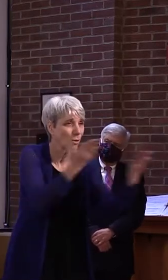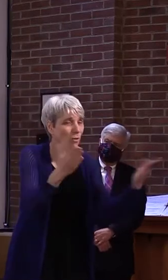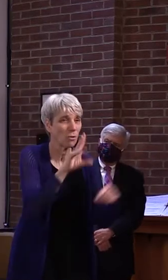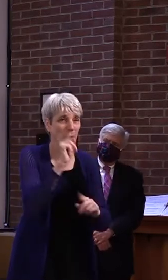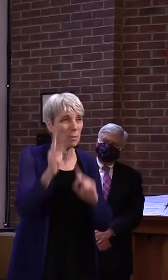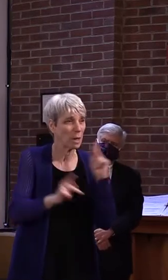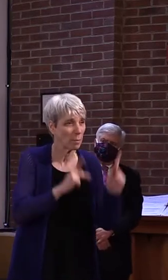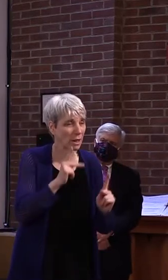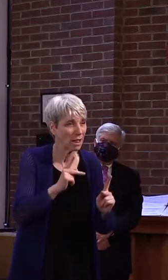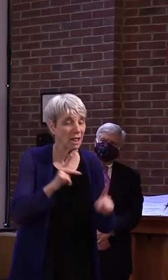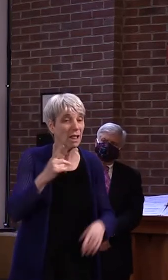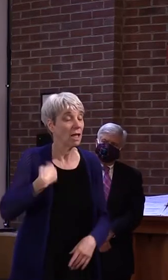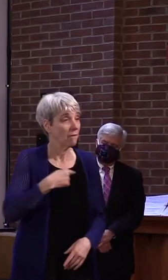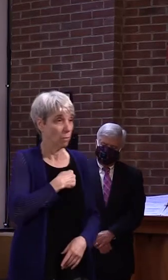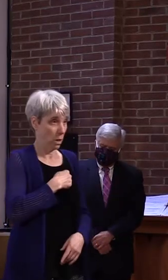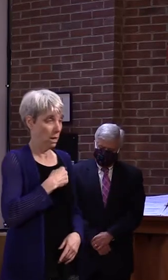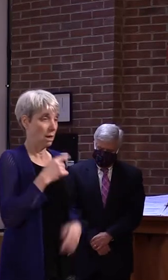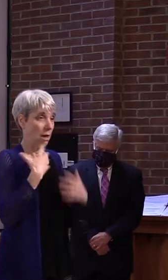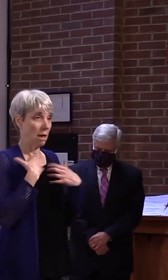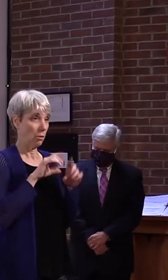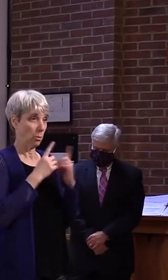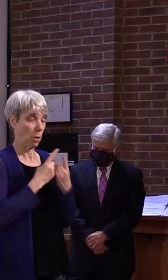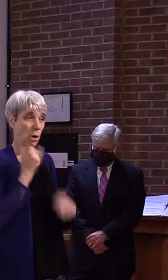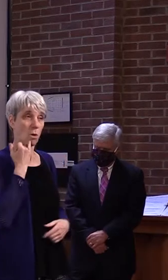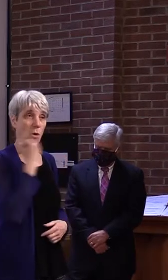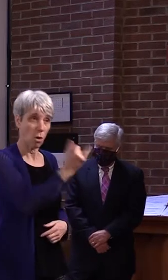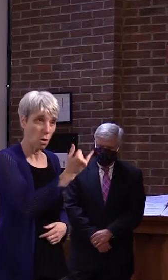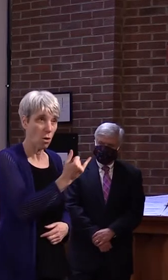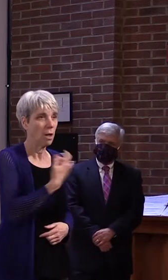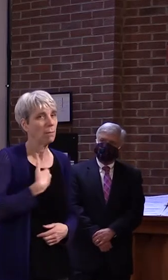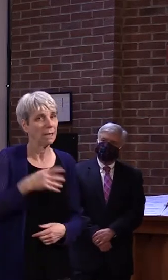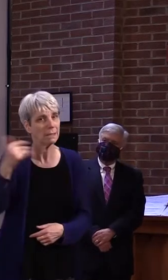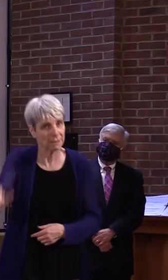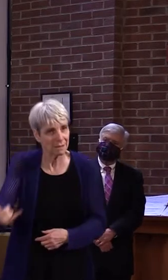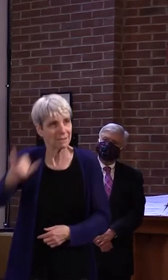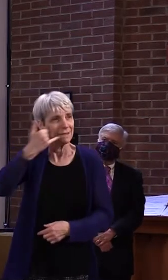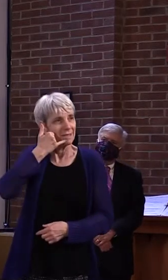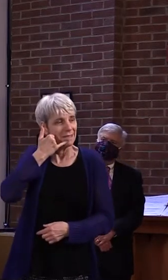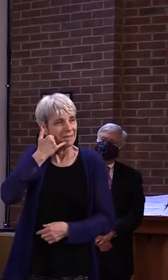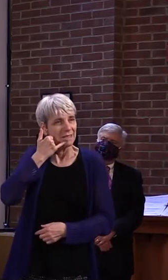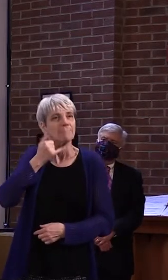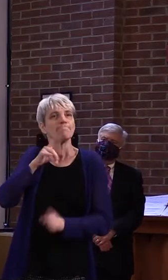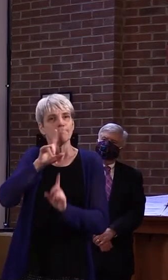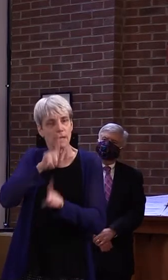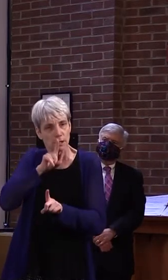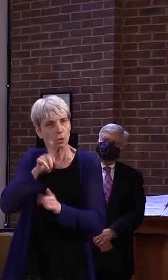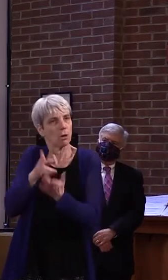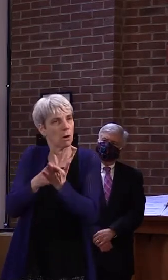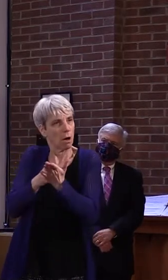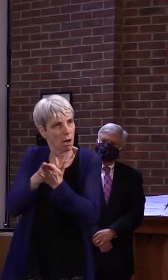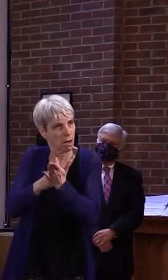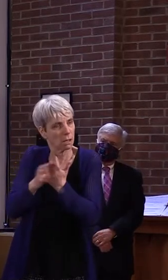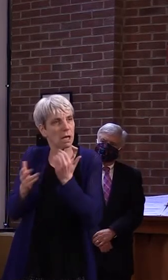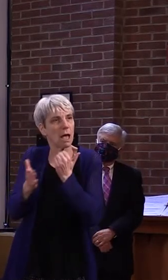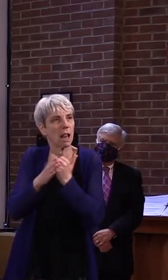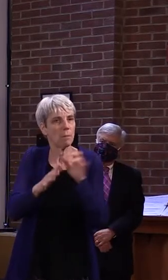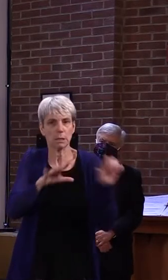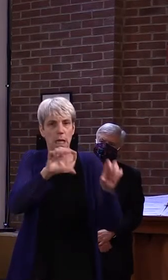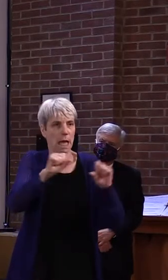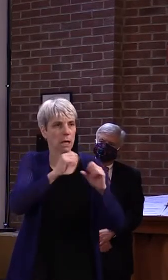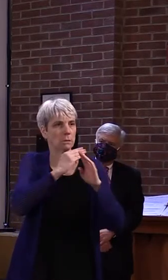of answering the phone when we call, talking to us honestly, and doing everything they can to stop the virus in its